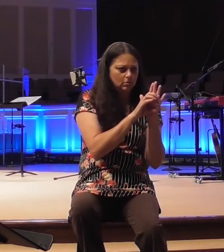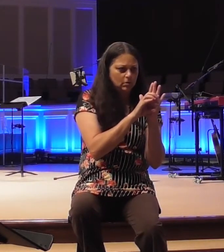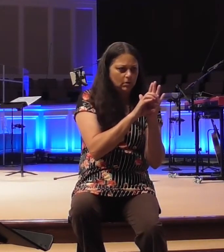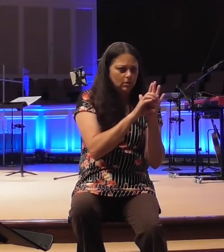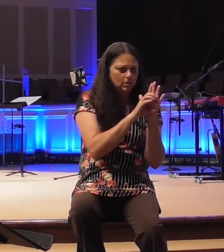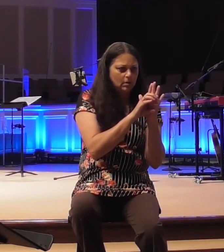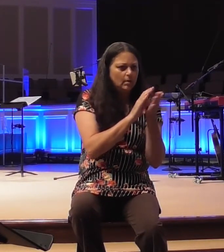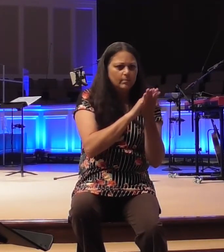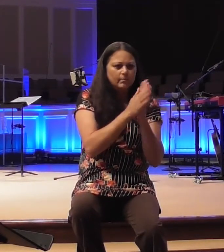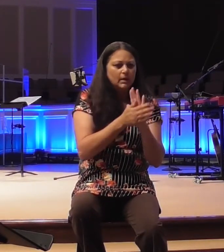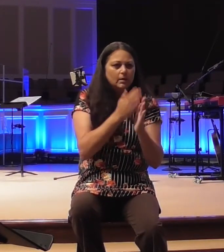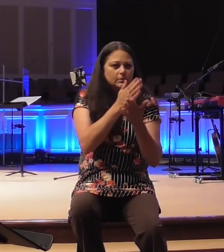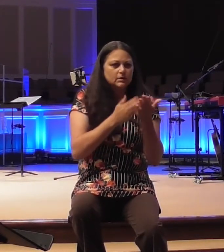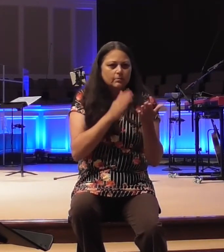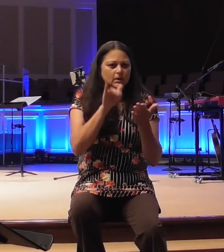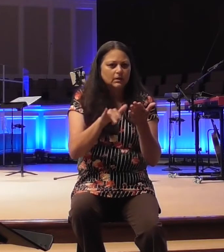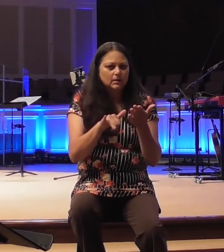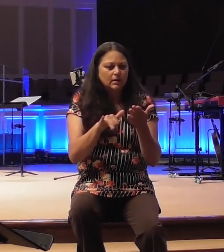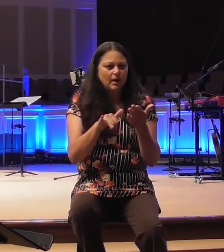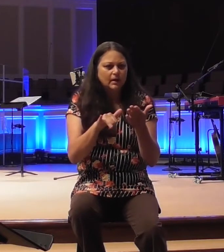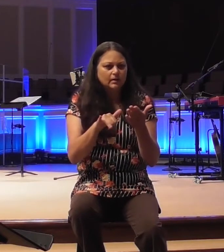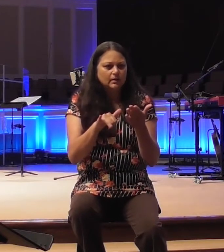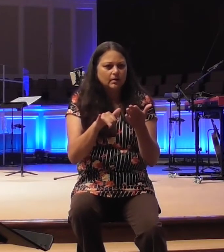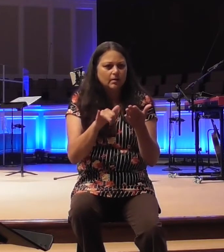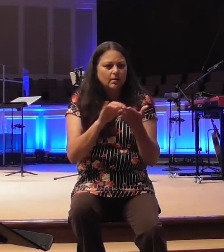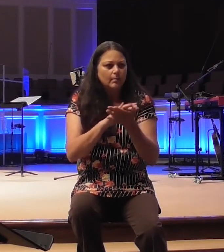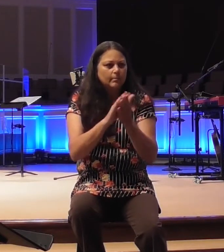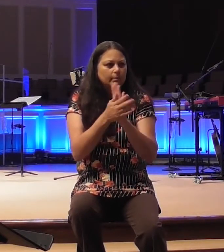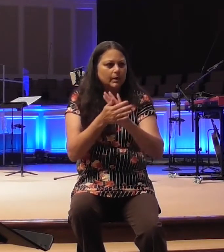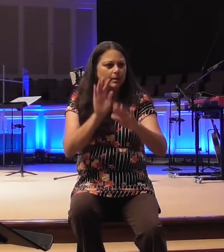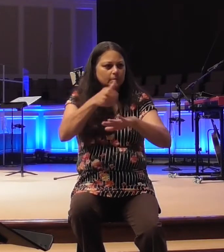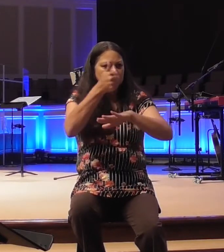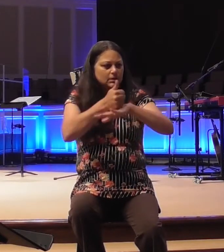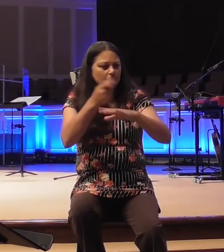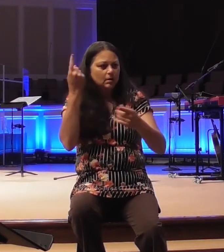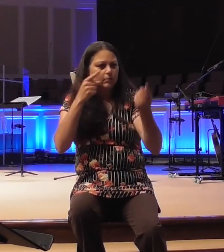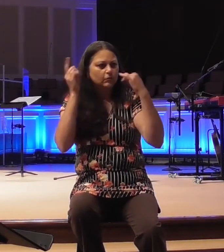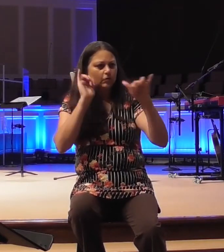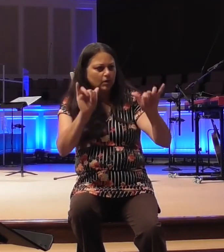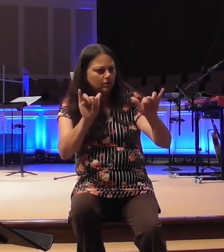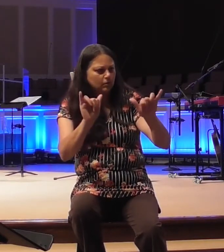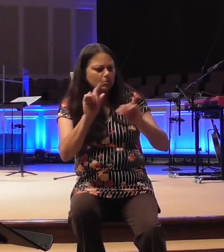forever? And I think on Memorial Day, I think as we celebrate together